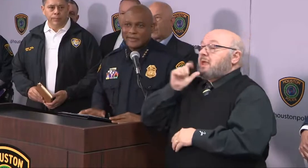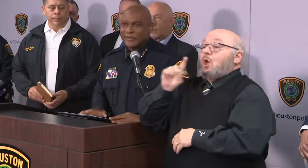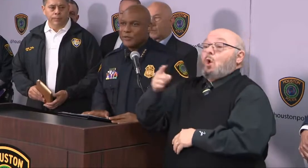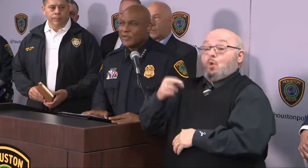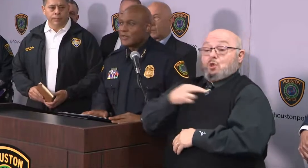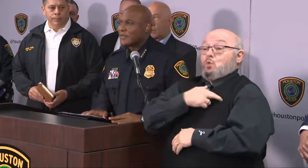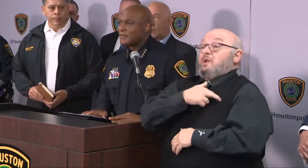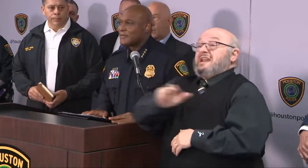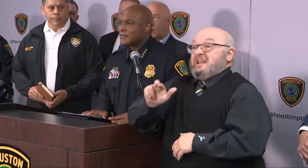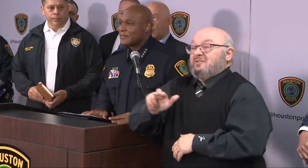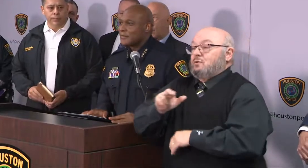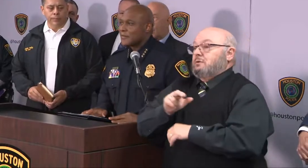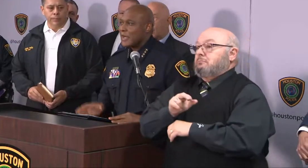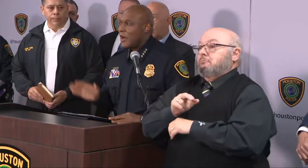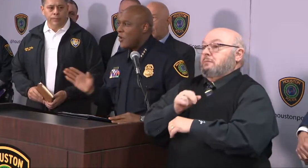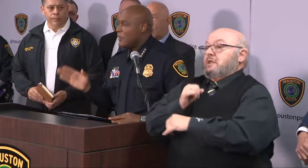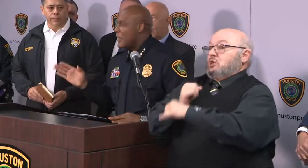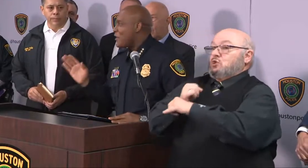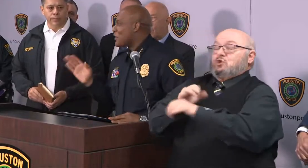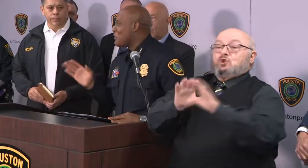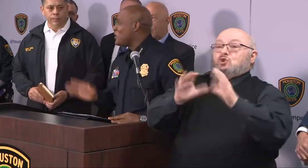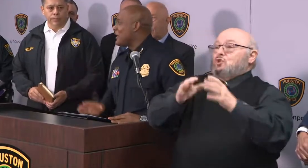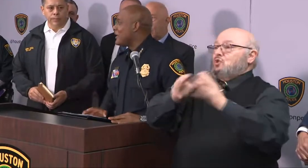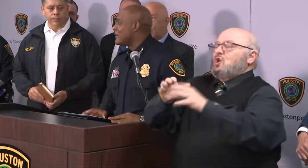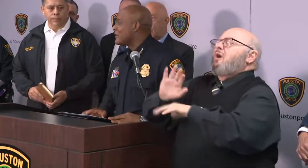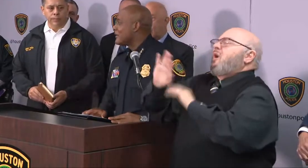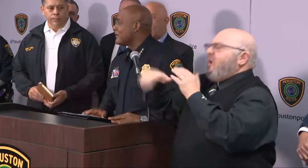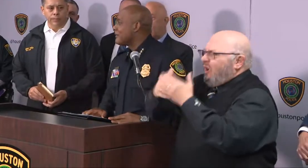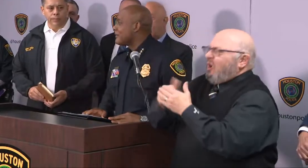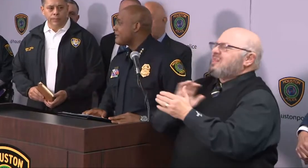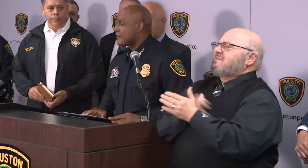religious institutions, all of our communities,